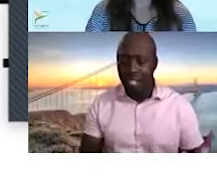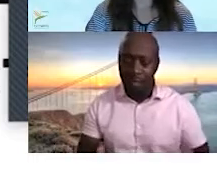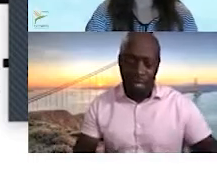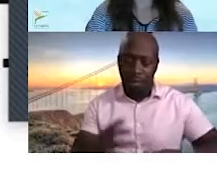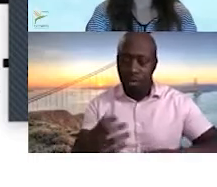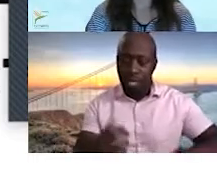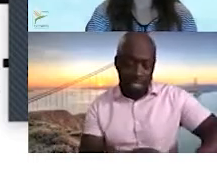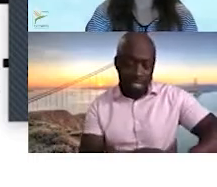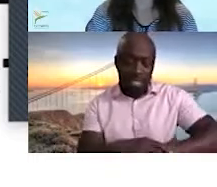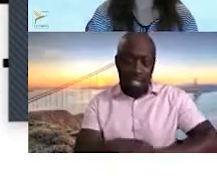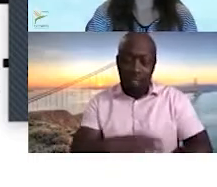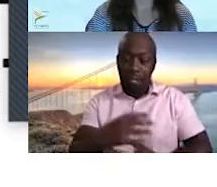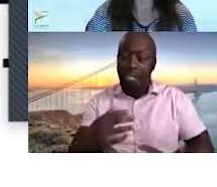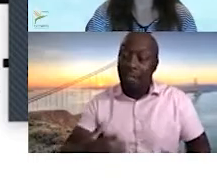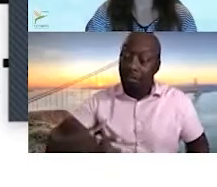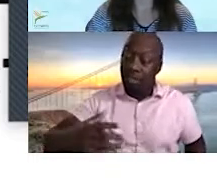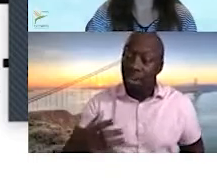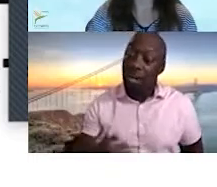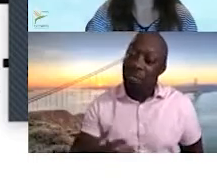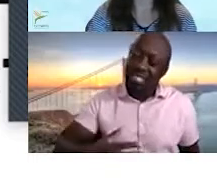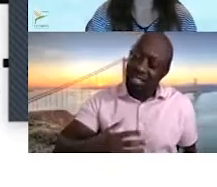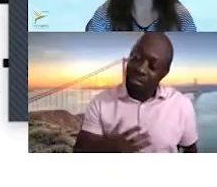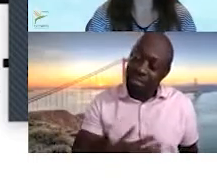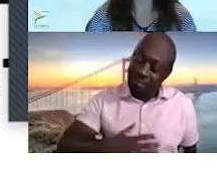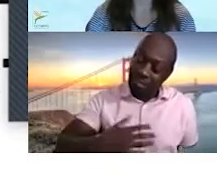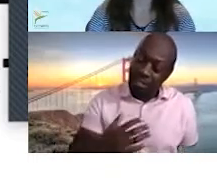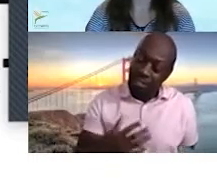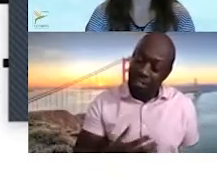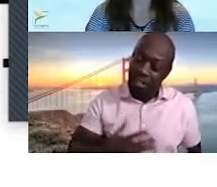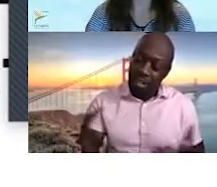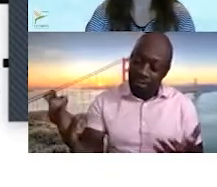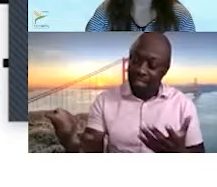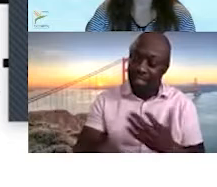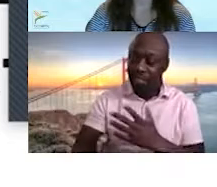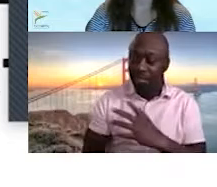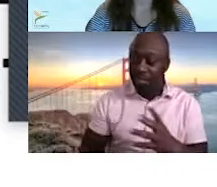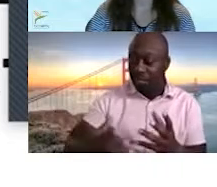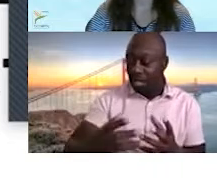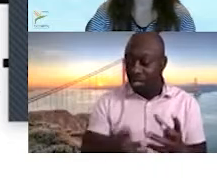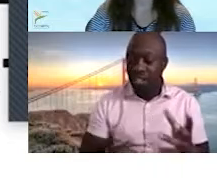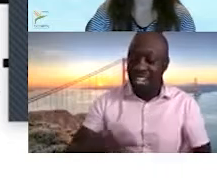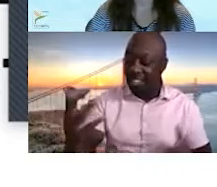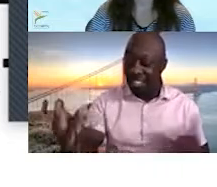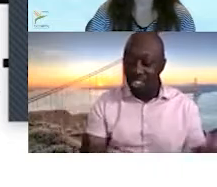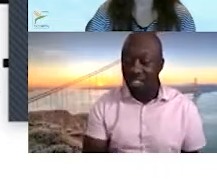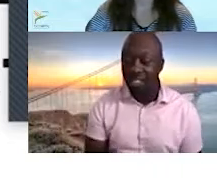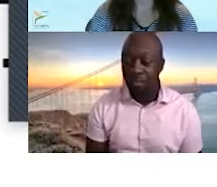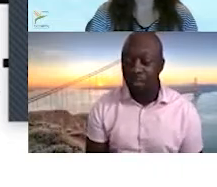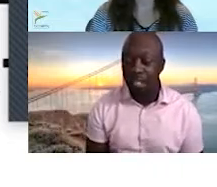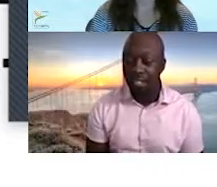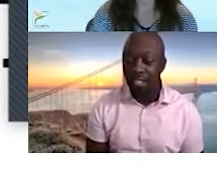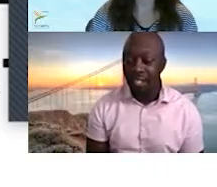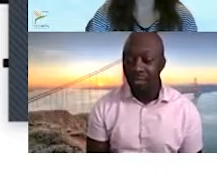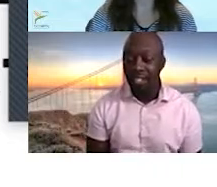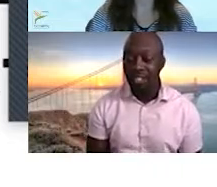a baby who has maybe can't move their arm, it's a little bit difficult. So obviously you're gonna have to adjust some